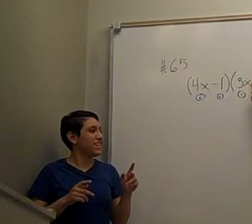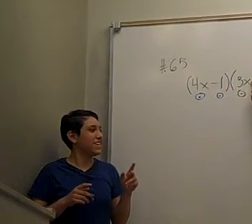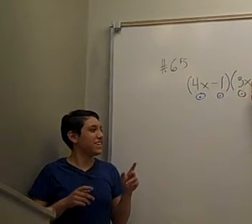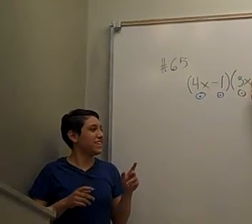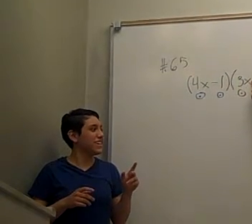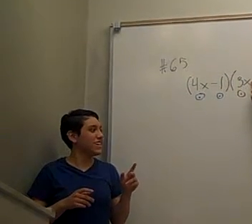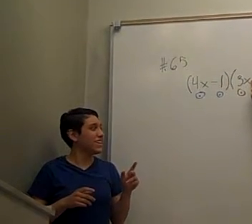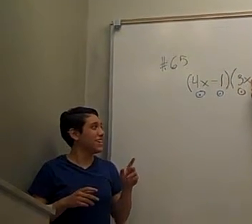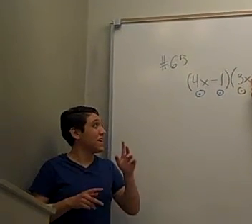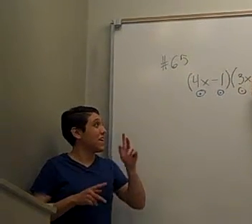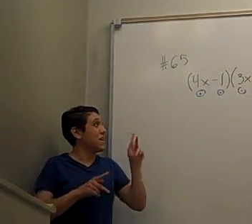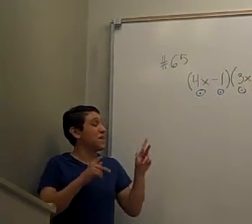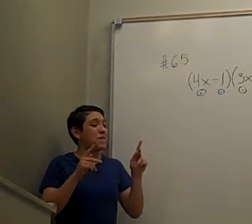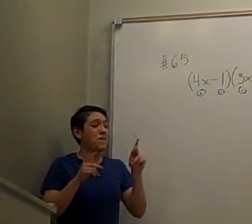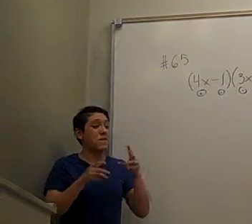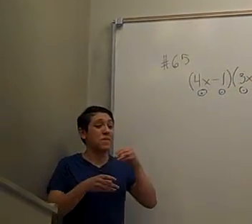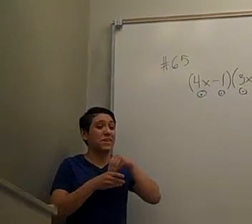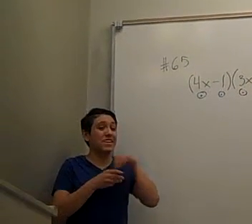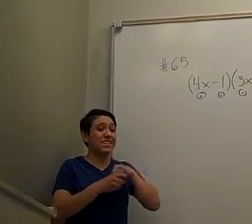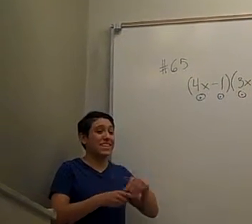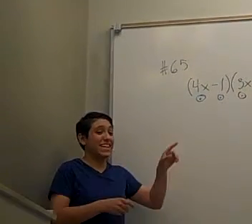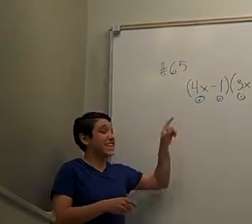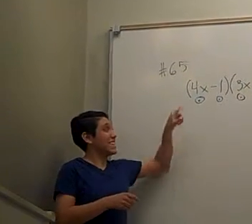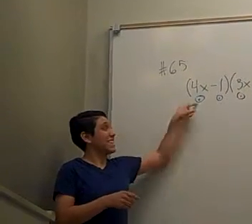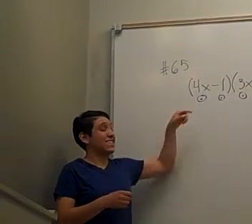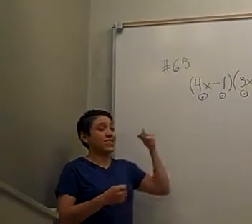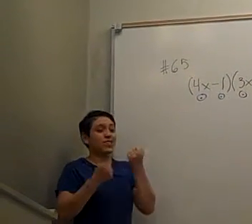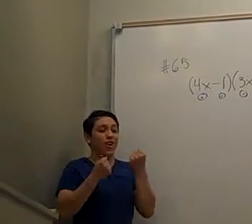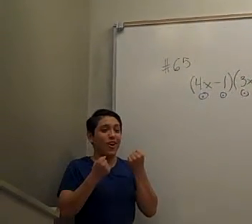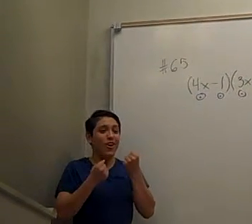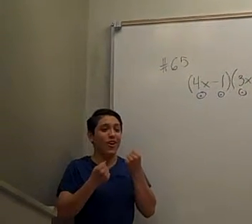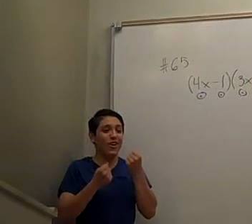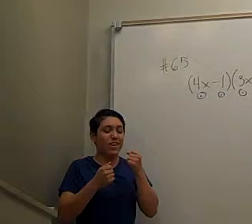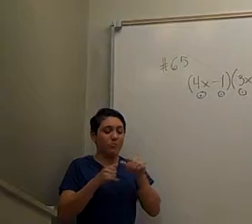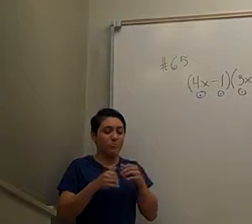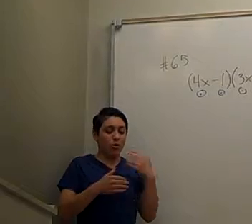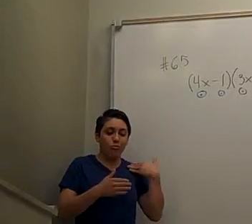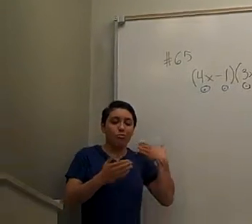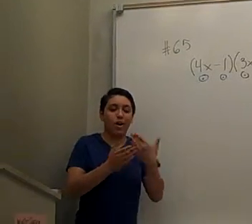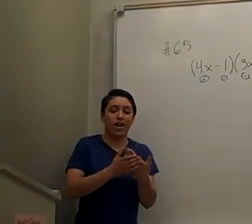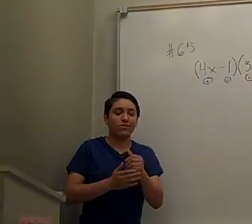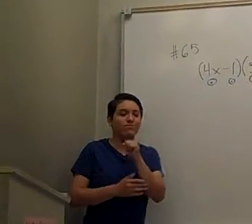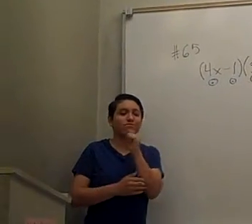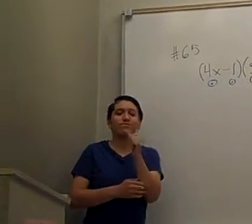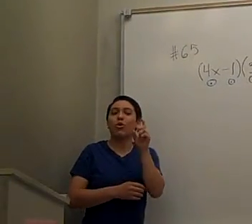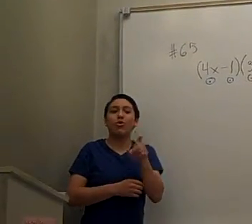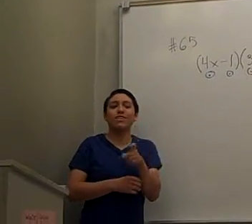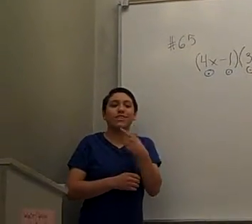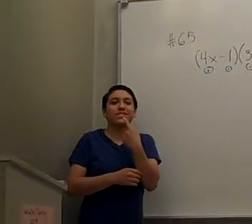to everybody in this car, right? So say hello now means